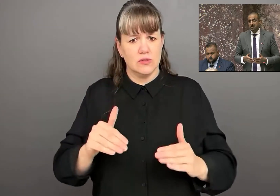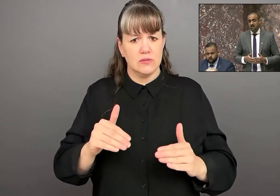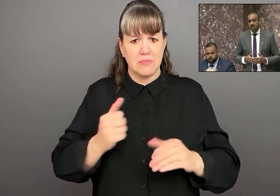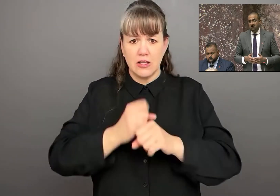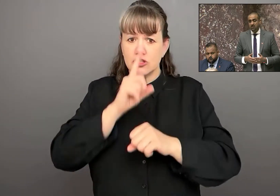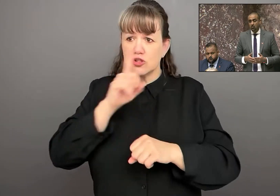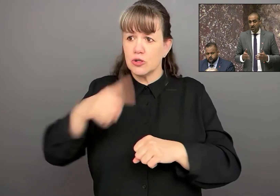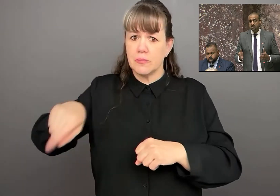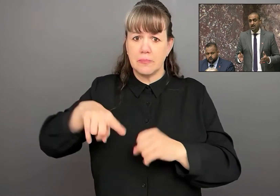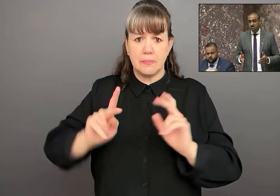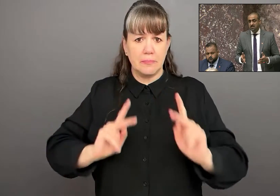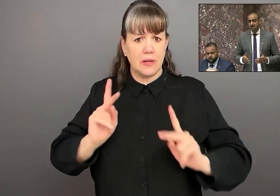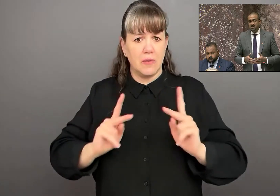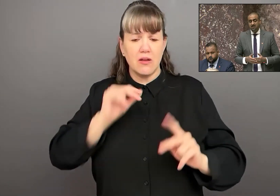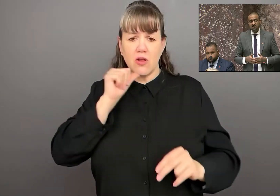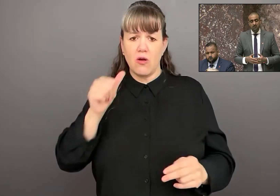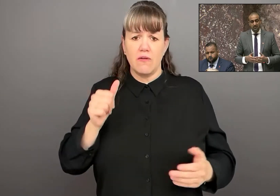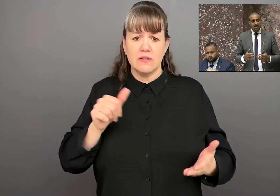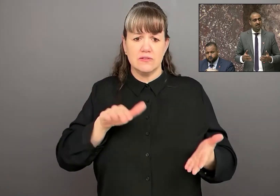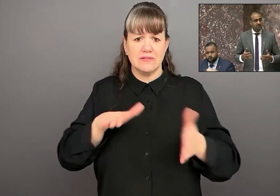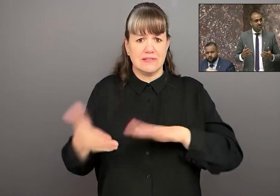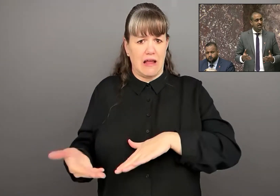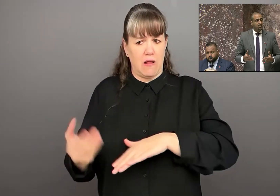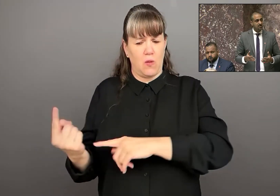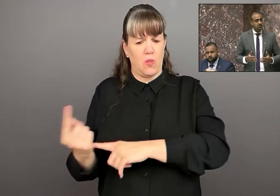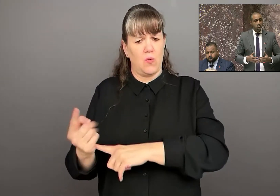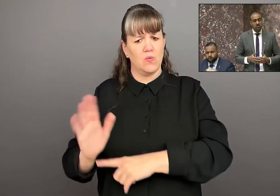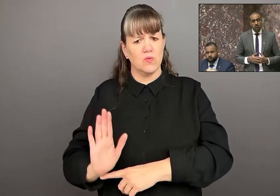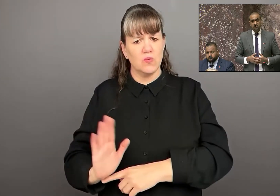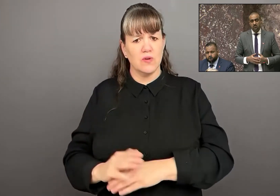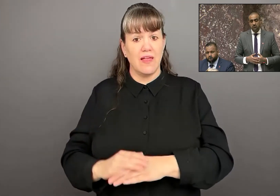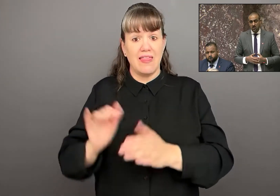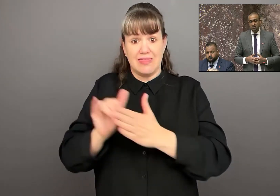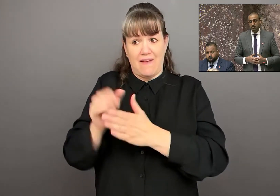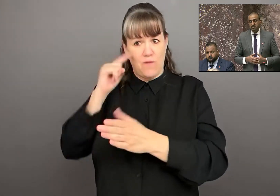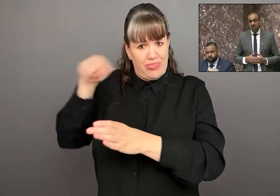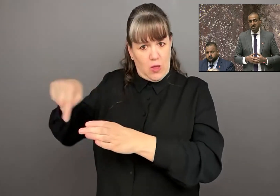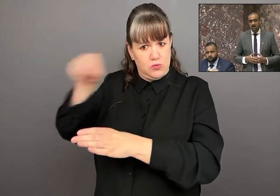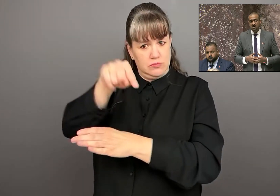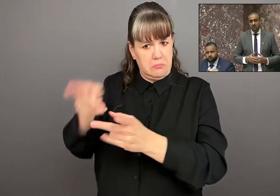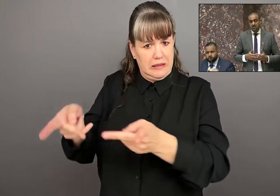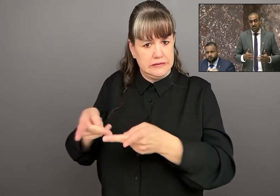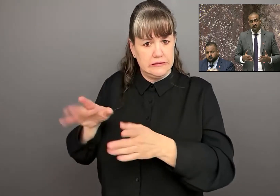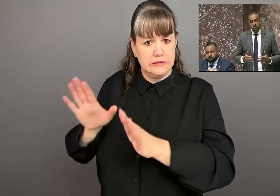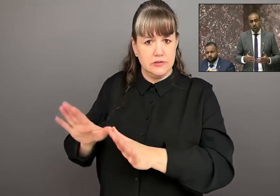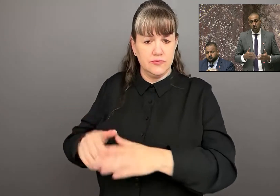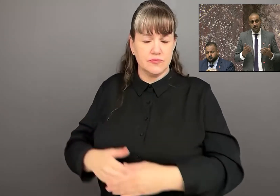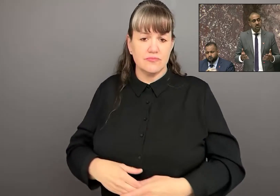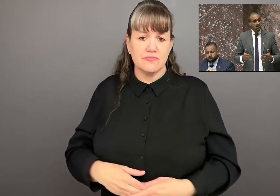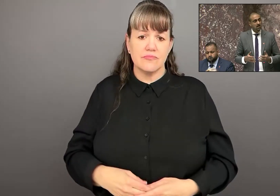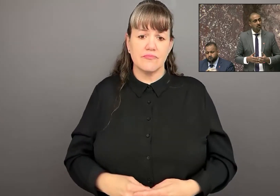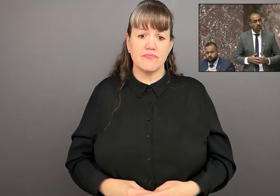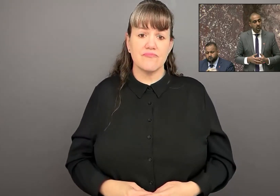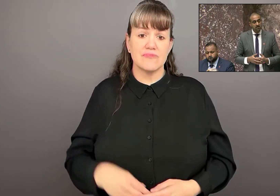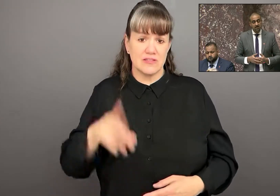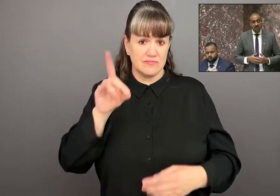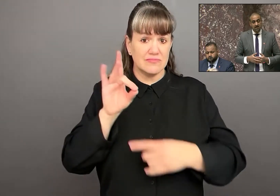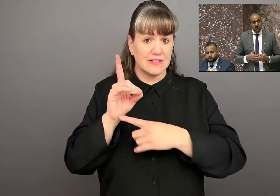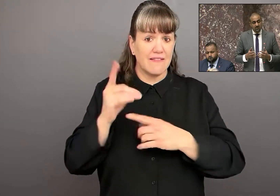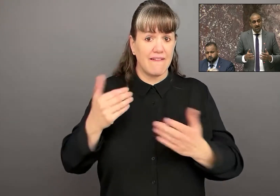space, there was space dedicated to this, but because of stigma associated with drug use, this individual was